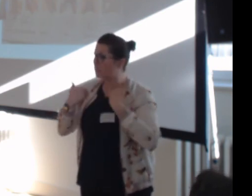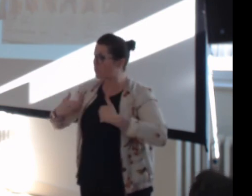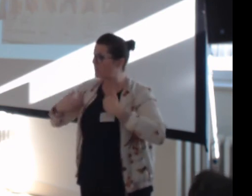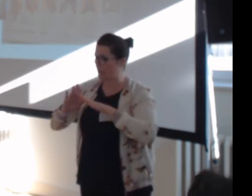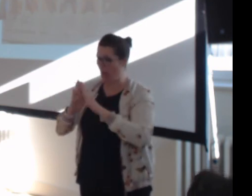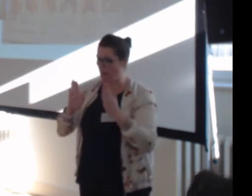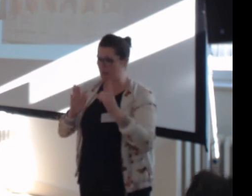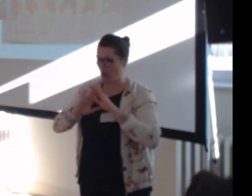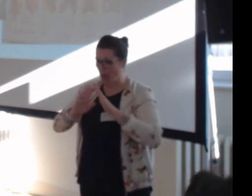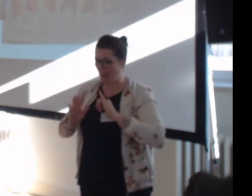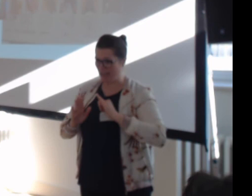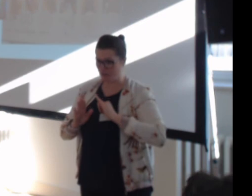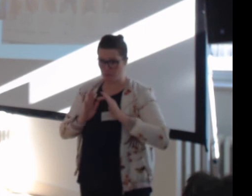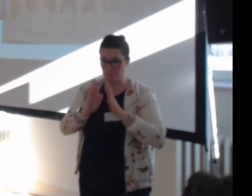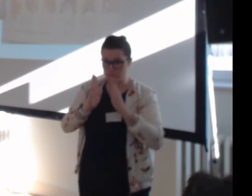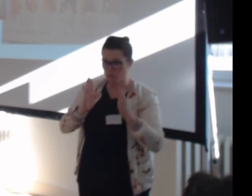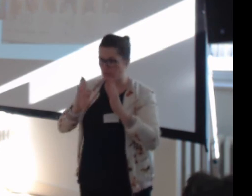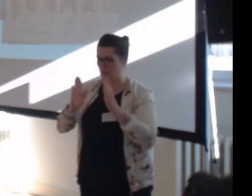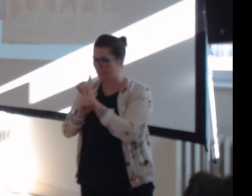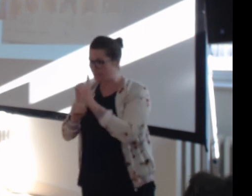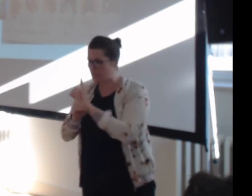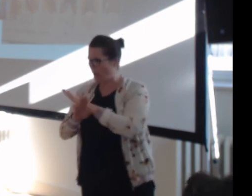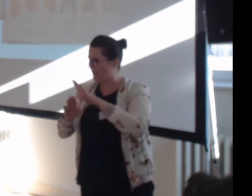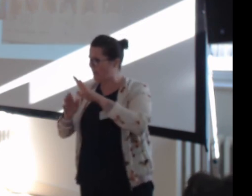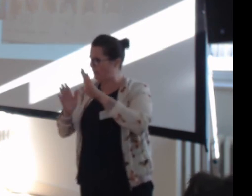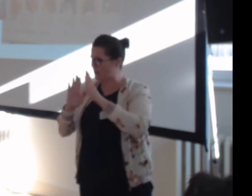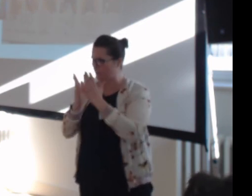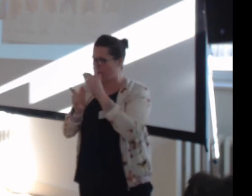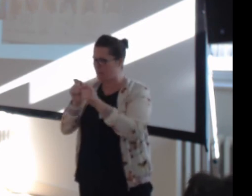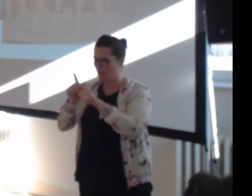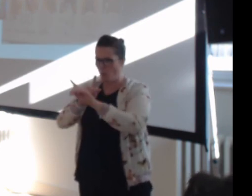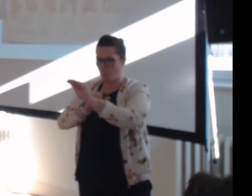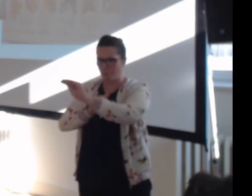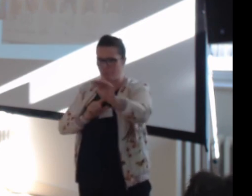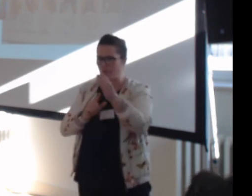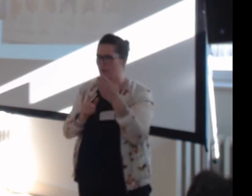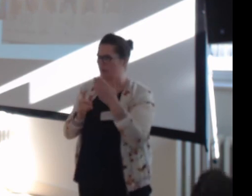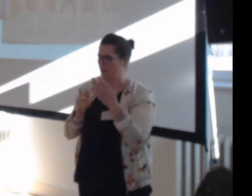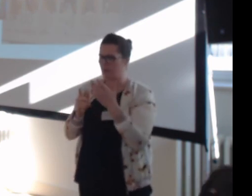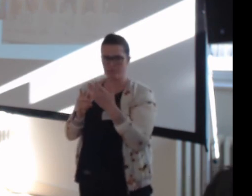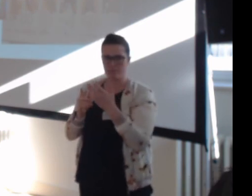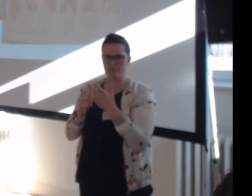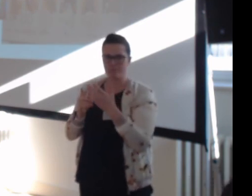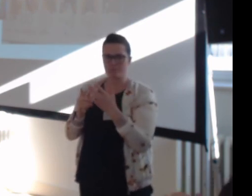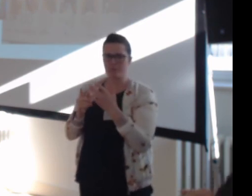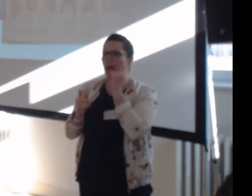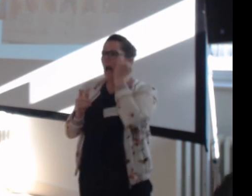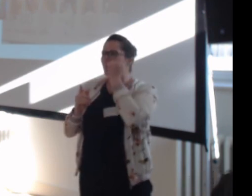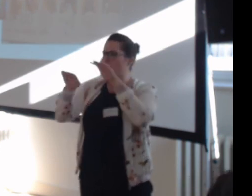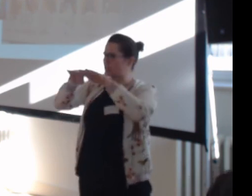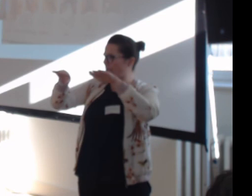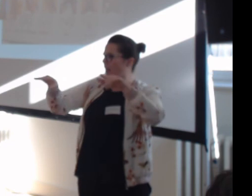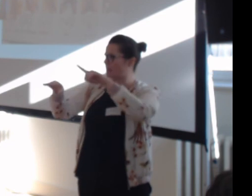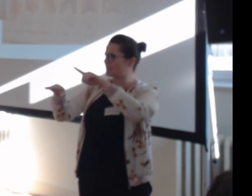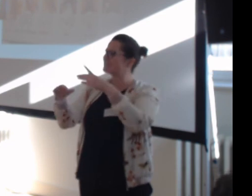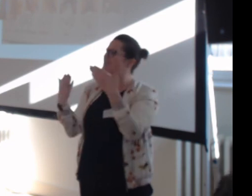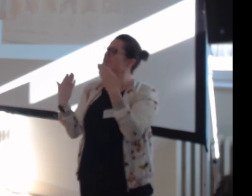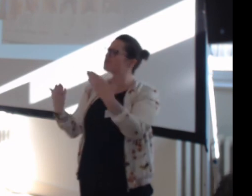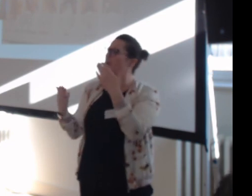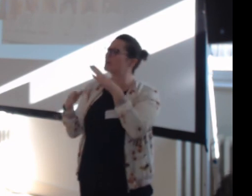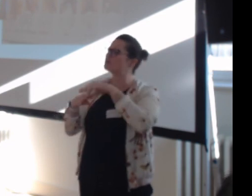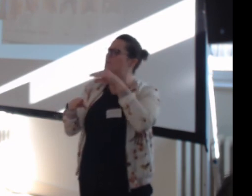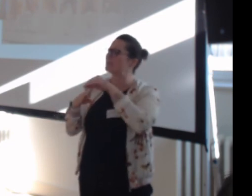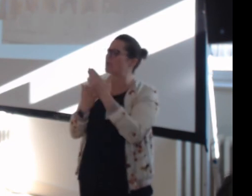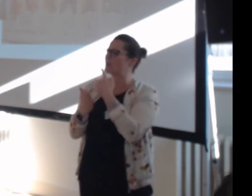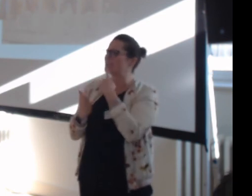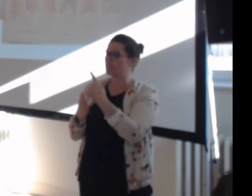we visited had books and DVDs in sign language on their Apple shelf. That's how the easy-to-read area in Sweden is called. I